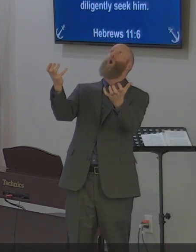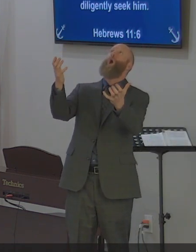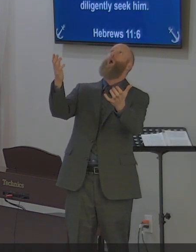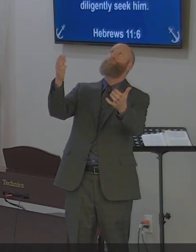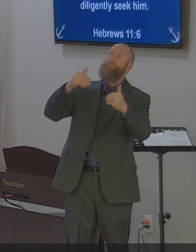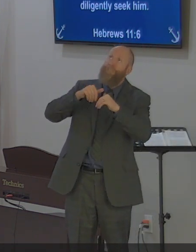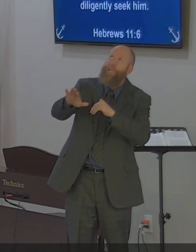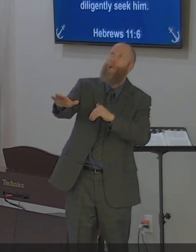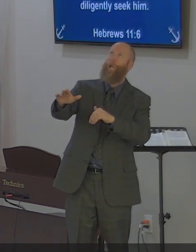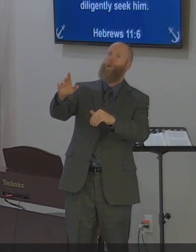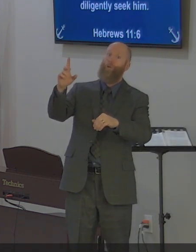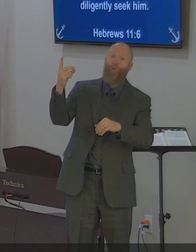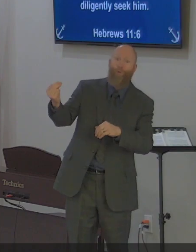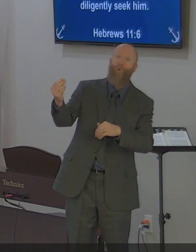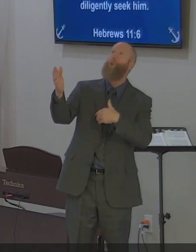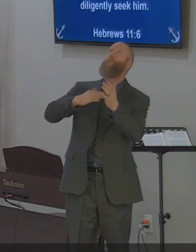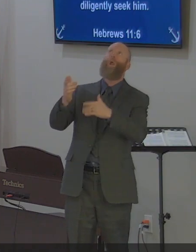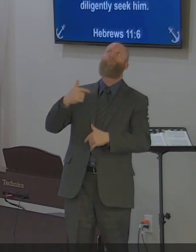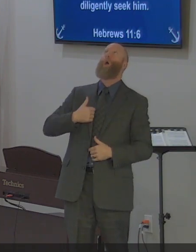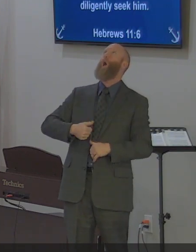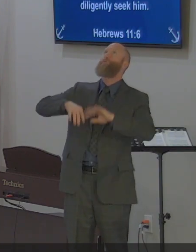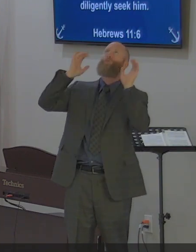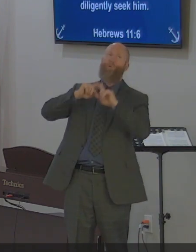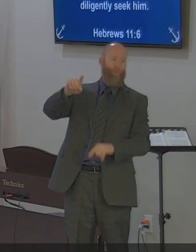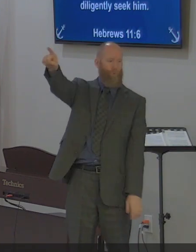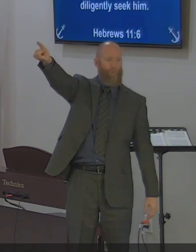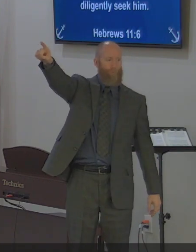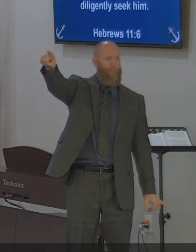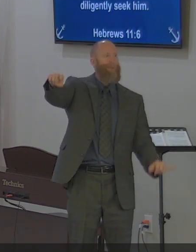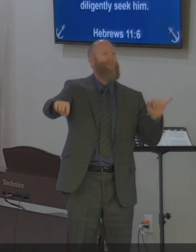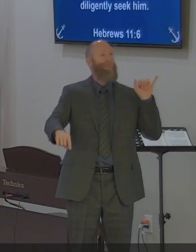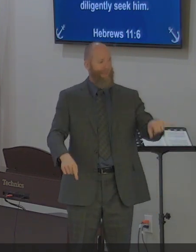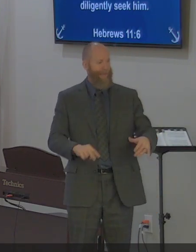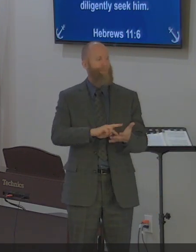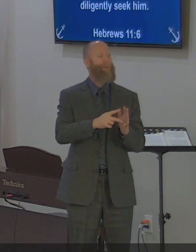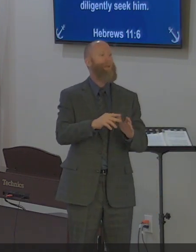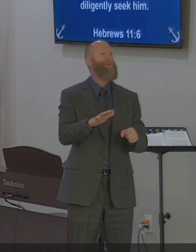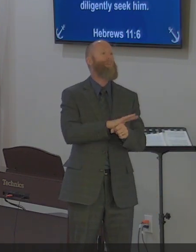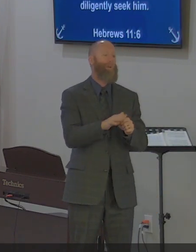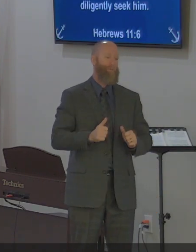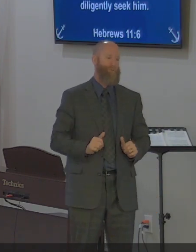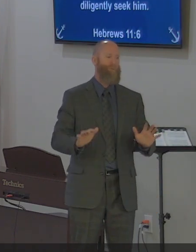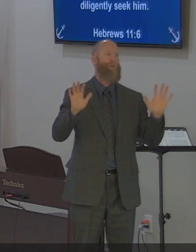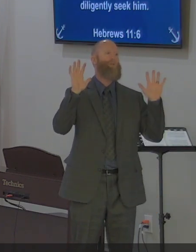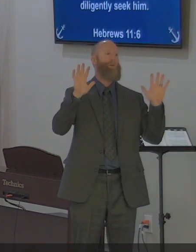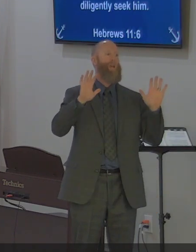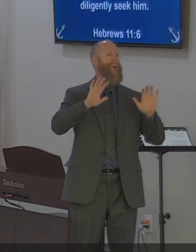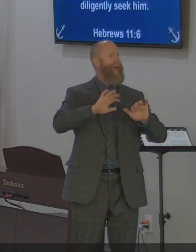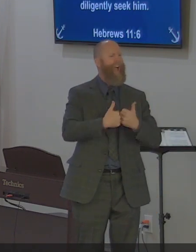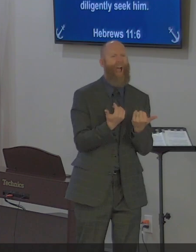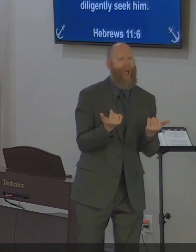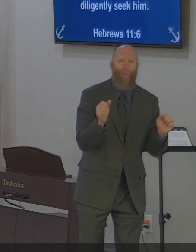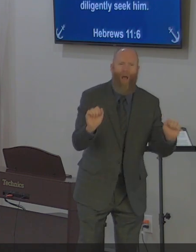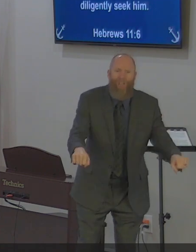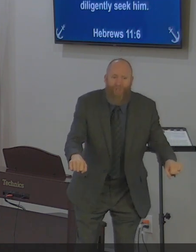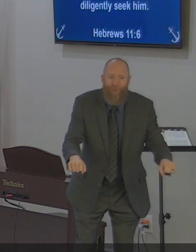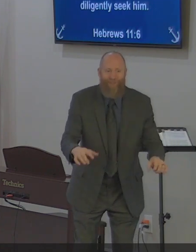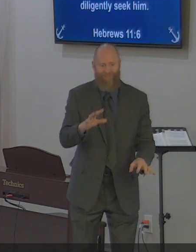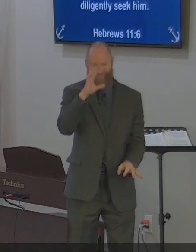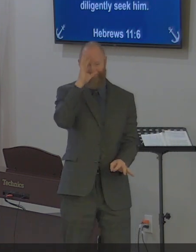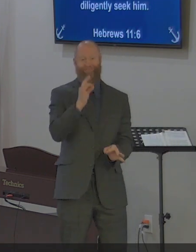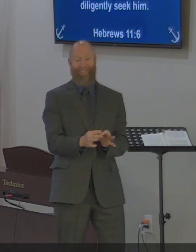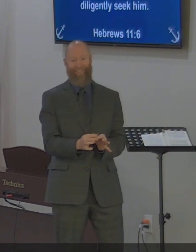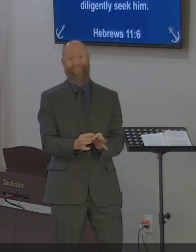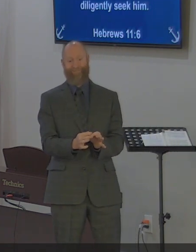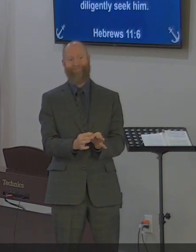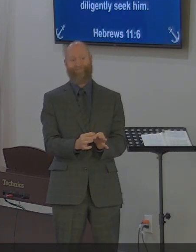God's will, not your will. If you want to do that, it's going to take a lot of faith. And you're going to have trying times, you're going to have